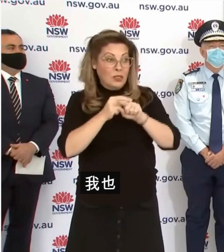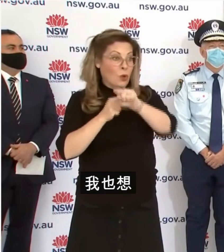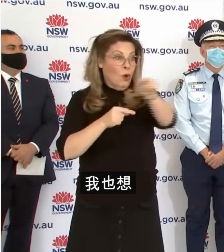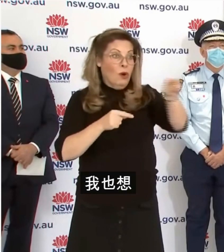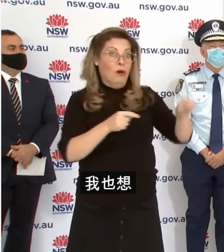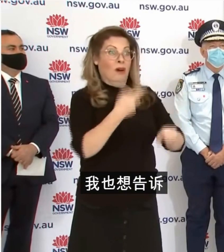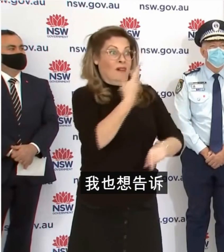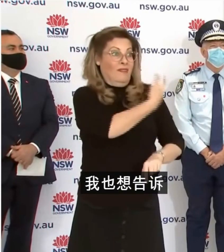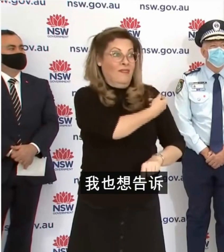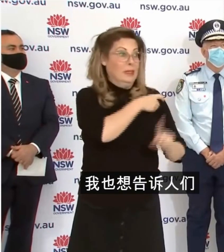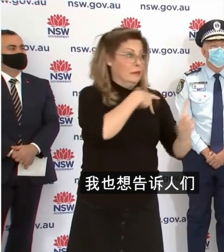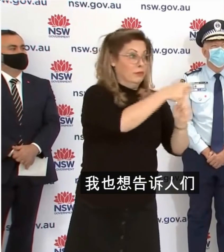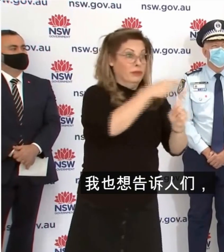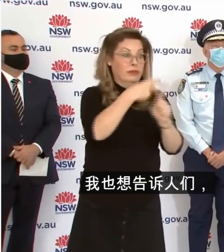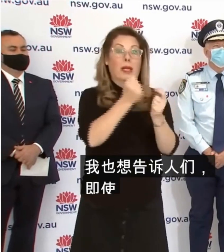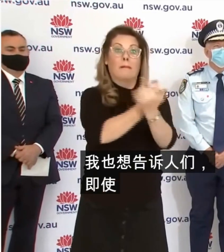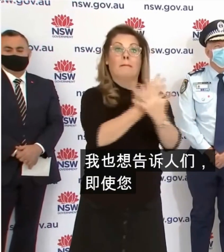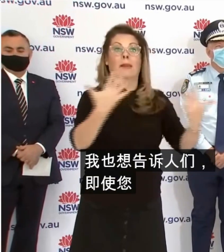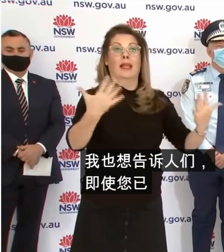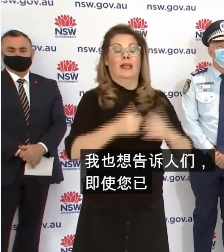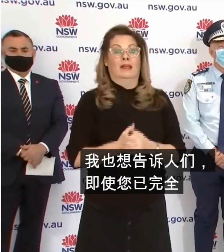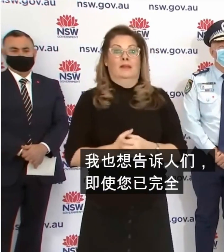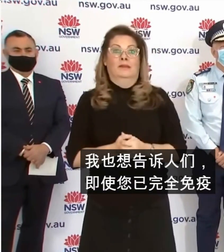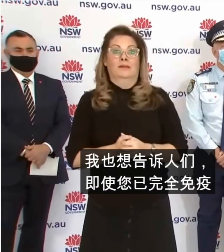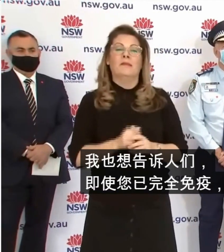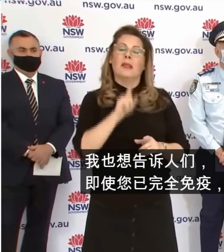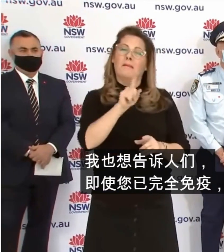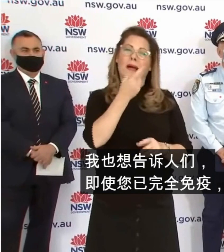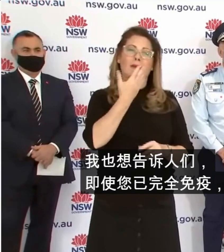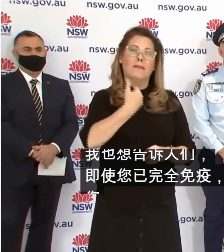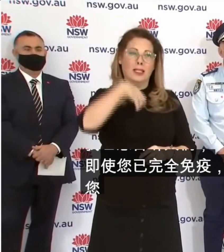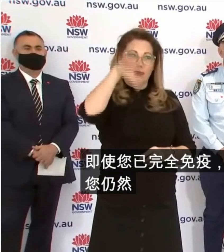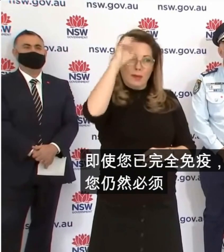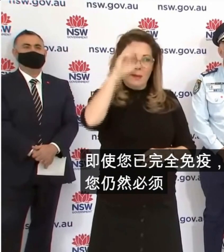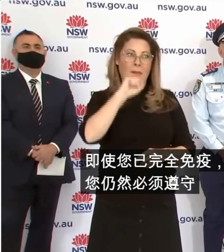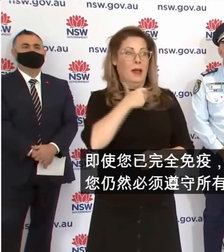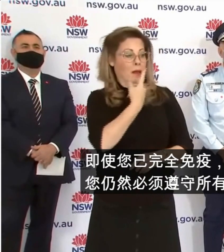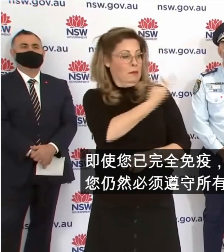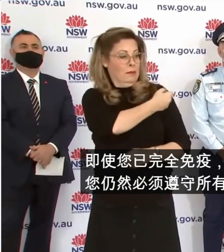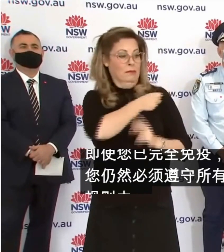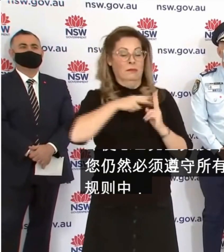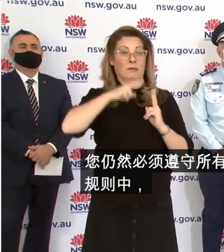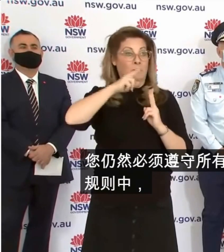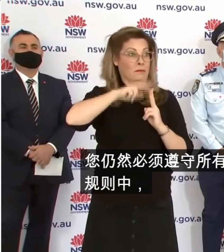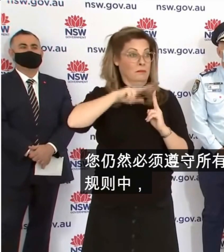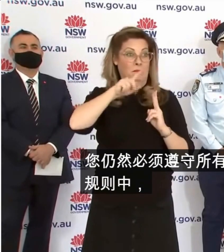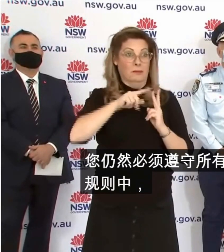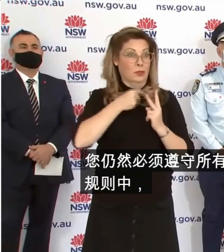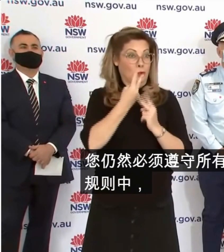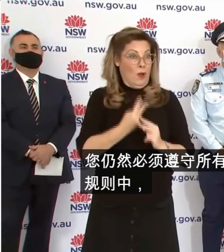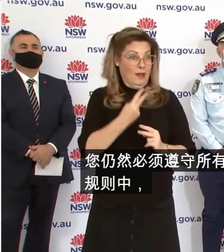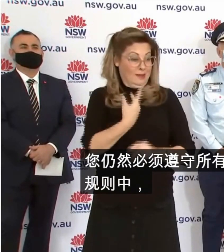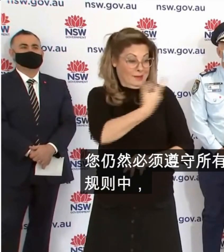Also, I want to just advise people that even if you're immunised, fully immunised, you still have to follow all of the rules.